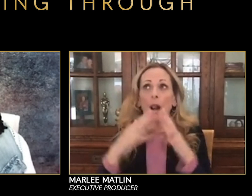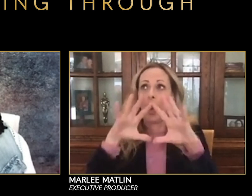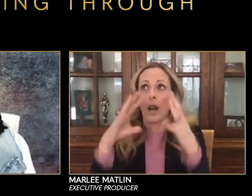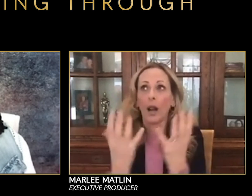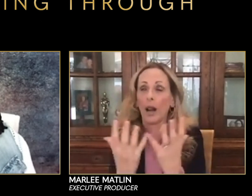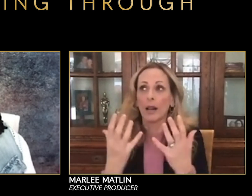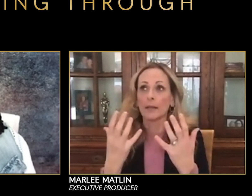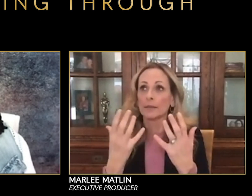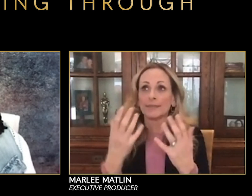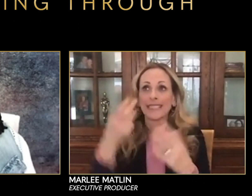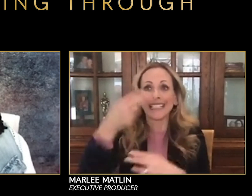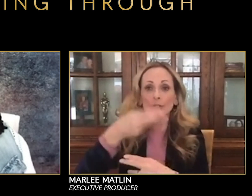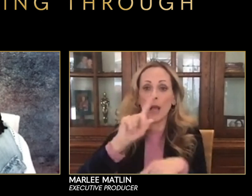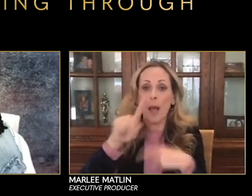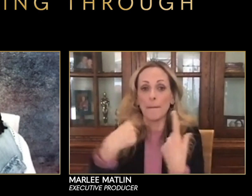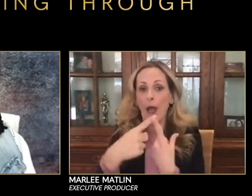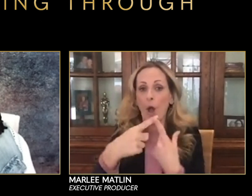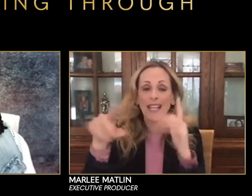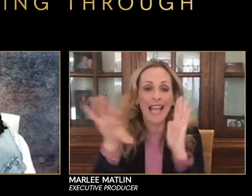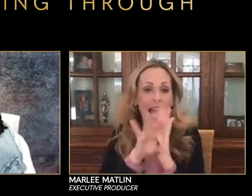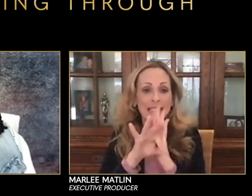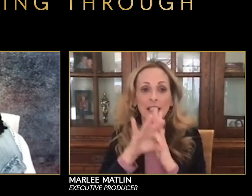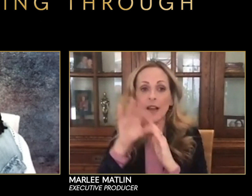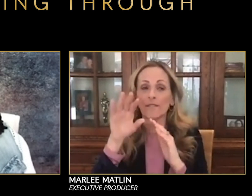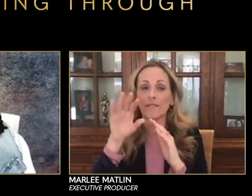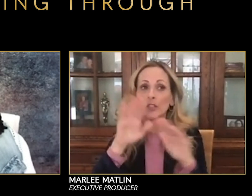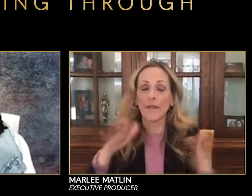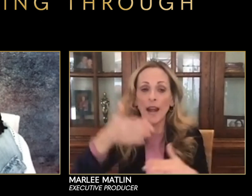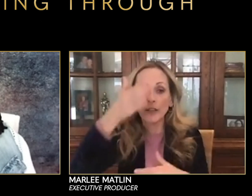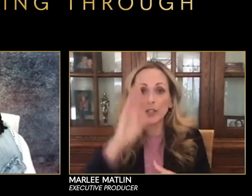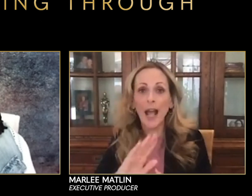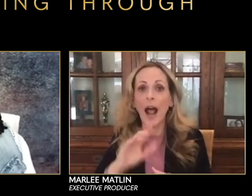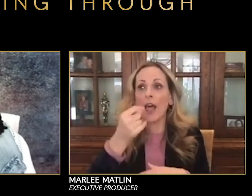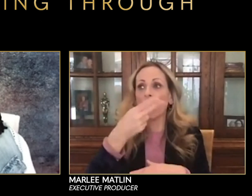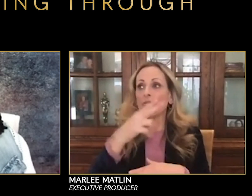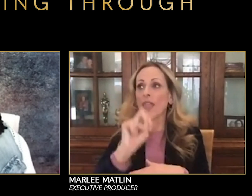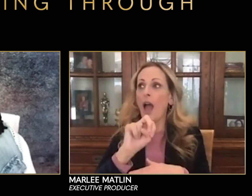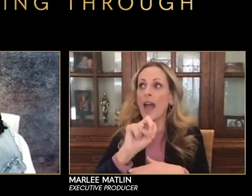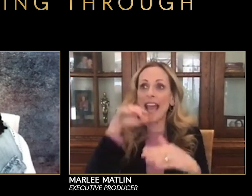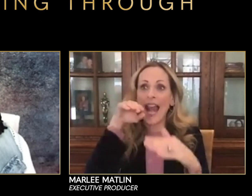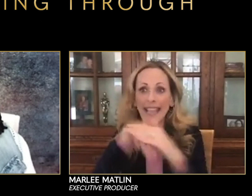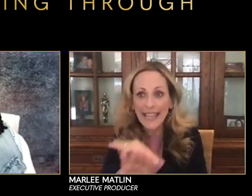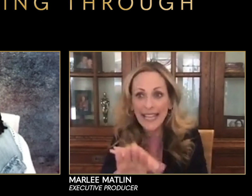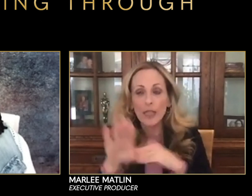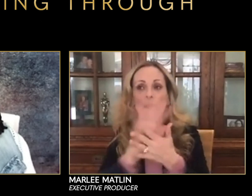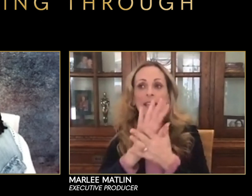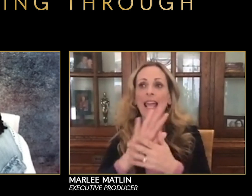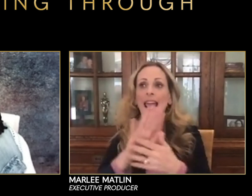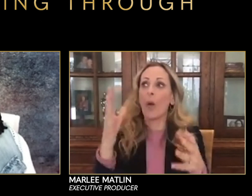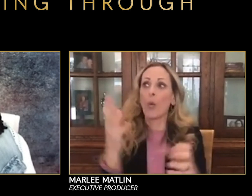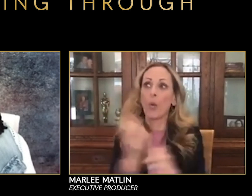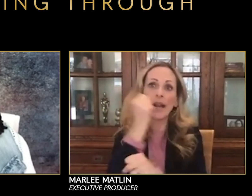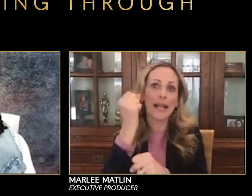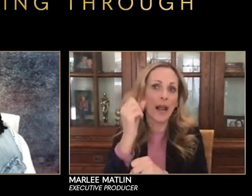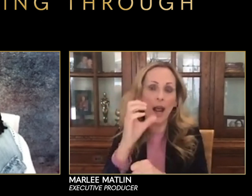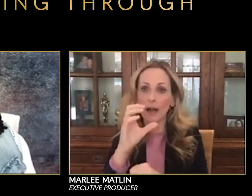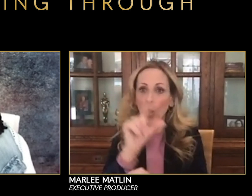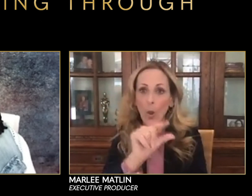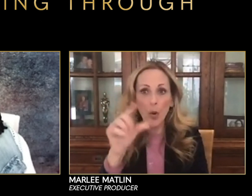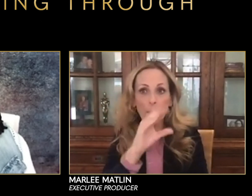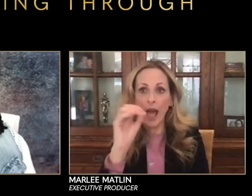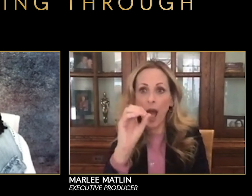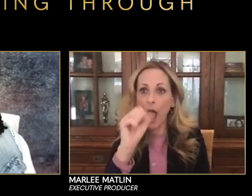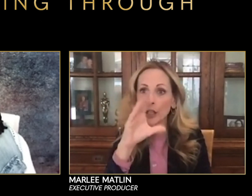And the whole experience, the history of the casting of that film of Children of a Lesser God, the being able to